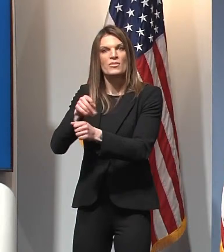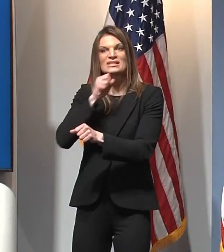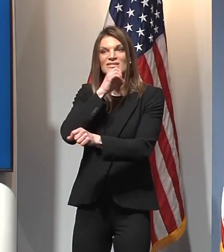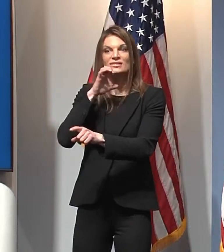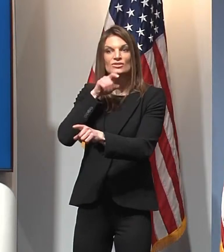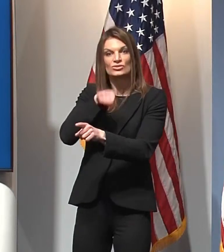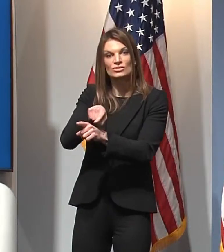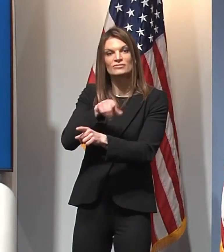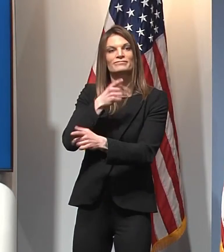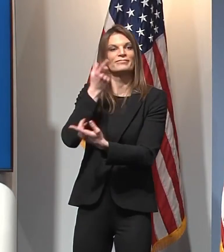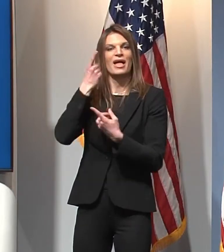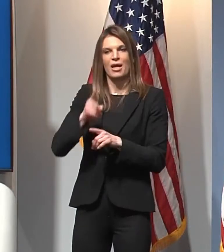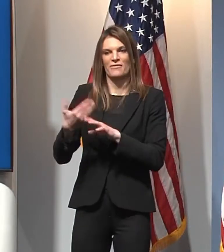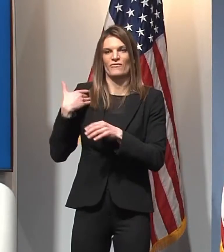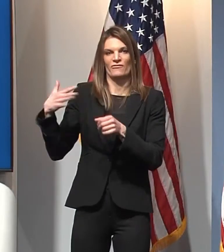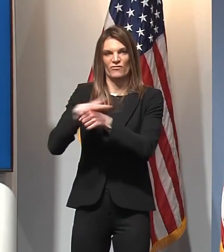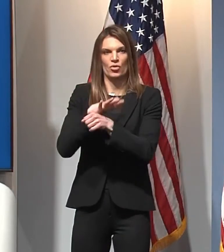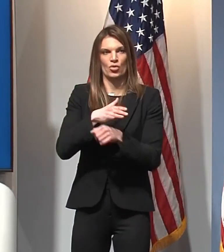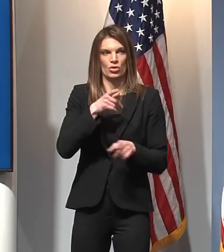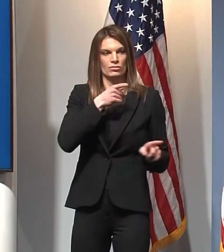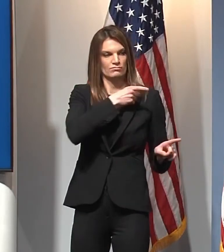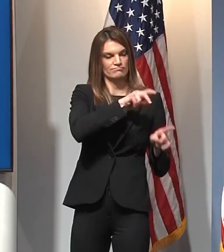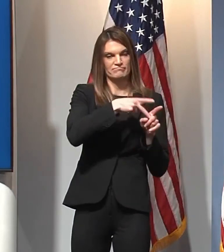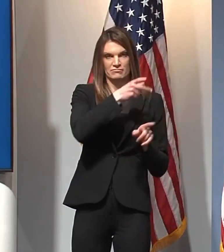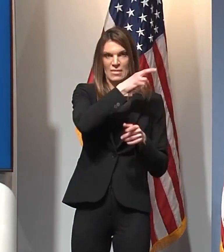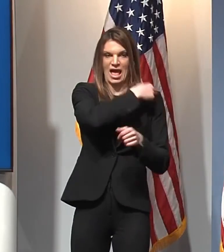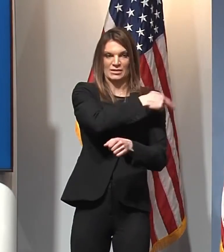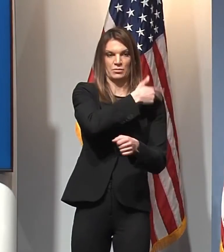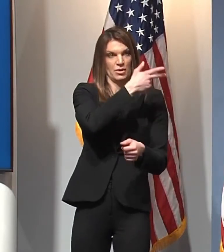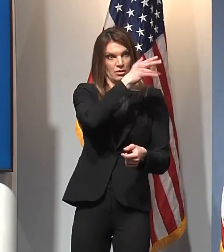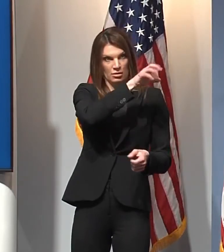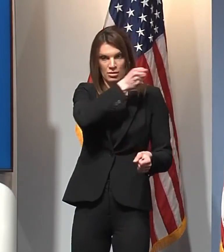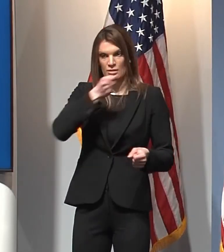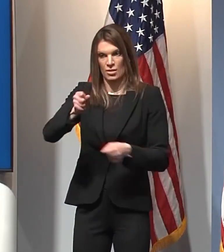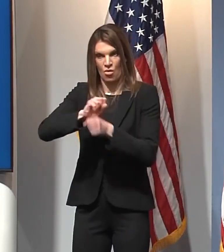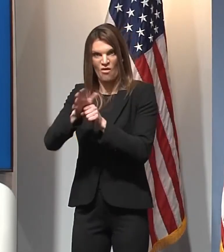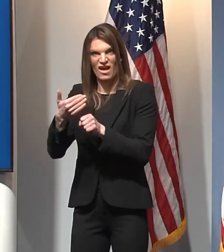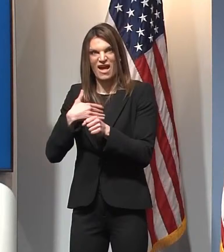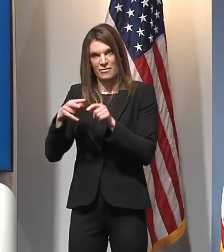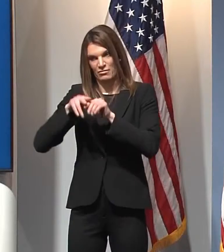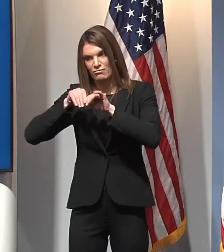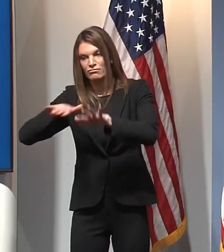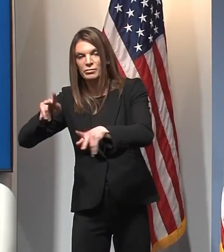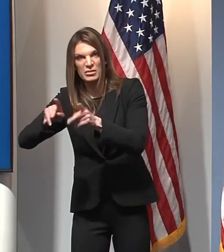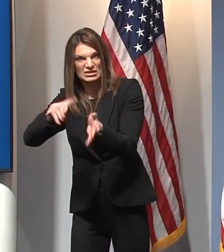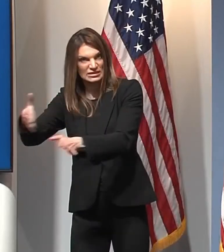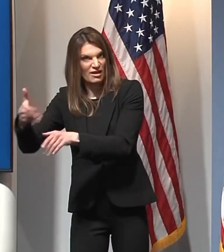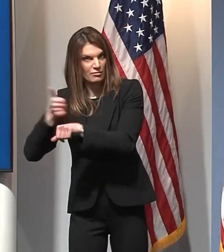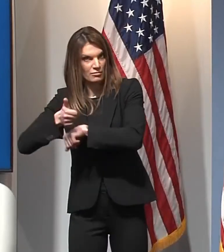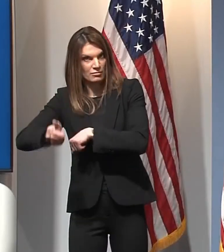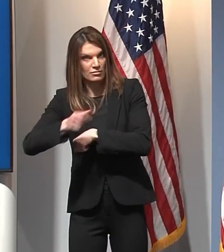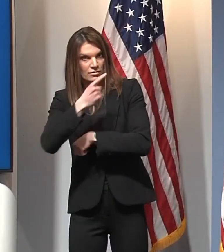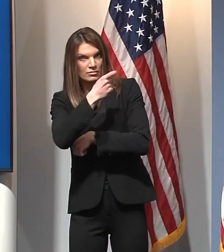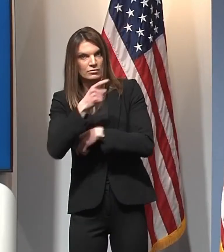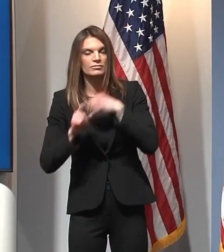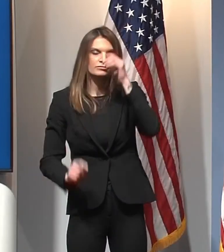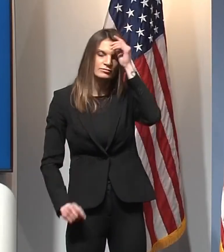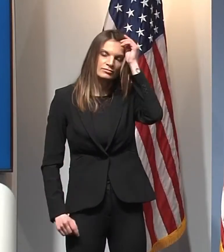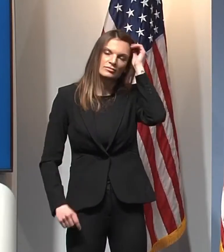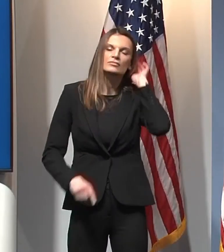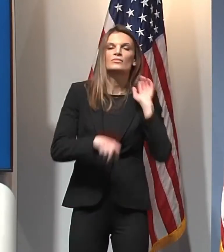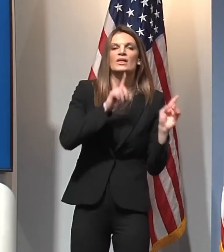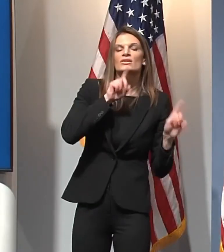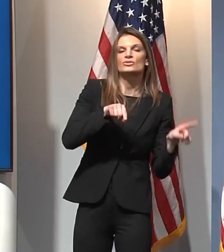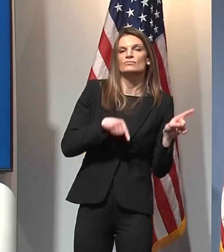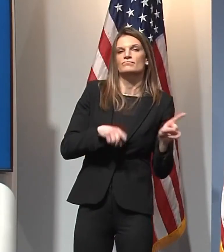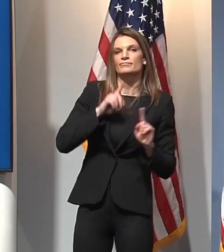the disease? So let me start with this. So first and foremost, the